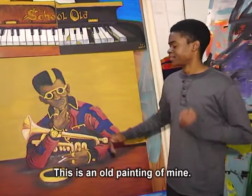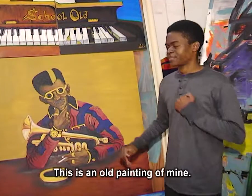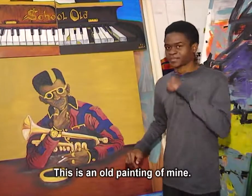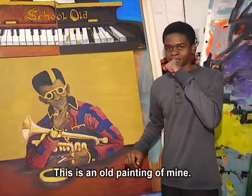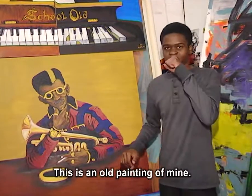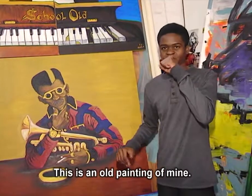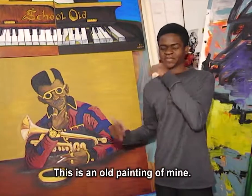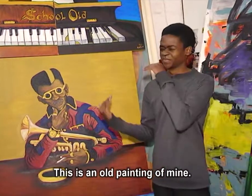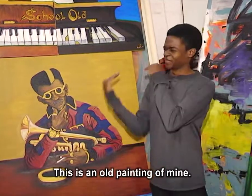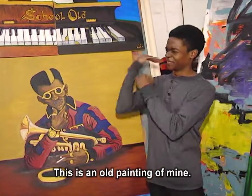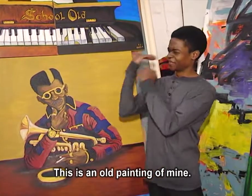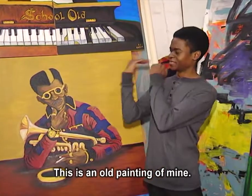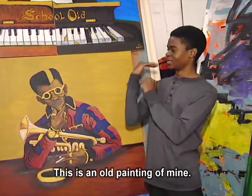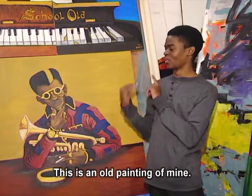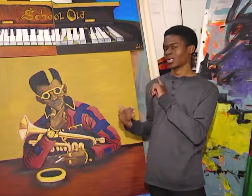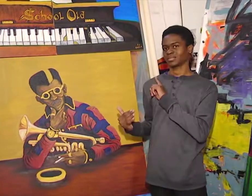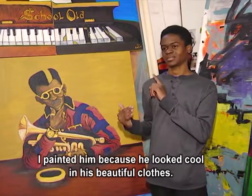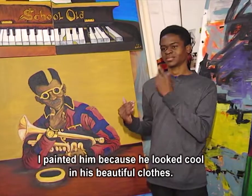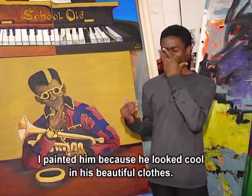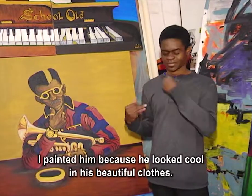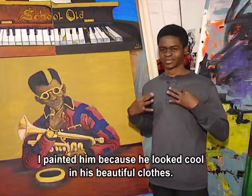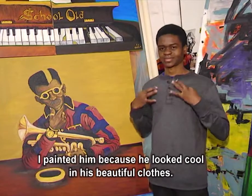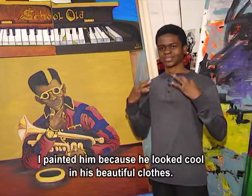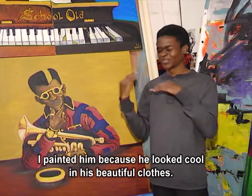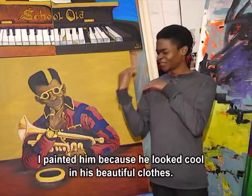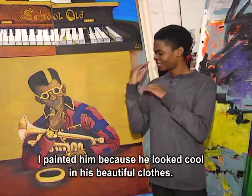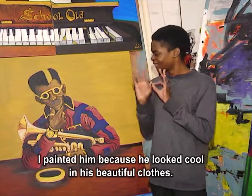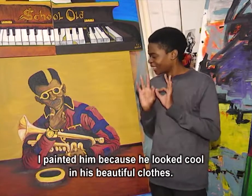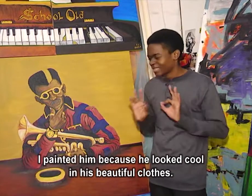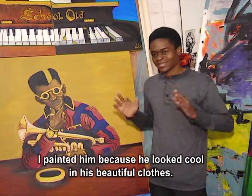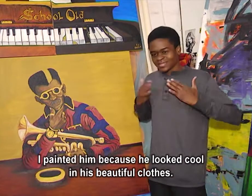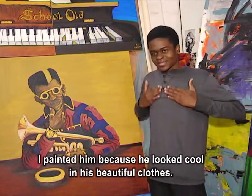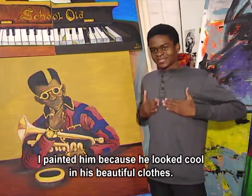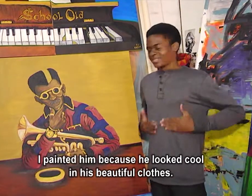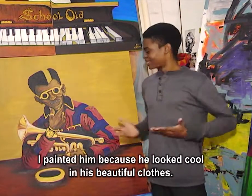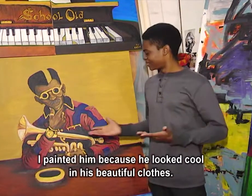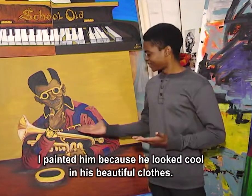This is an old painting of mine. I painted him because he looked cool in his beautiful clothes.